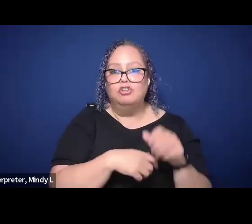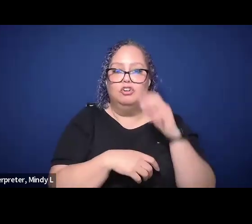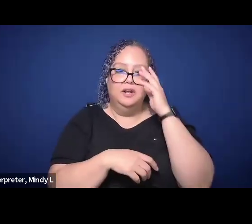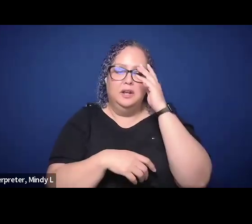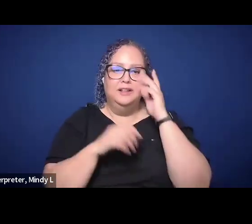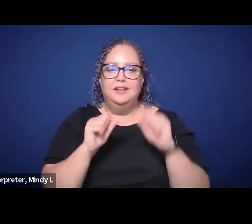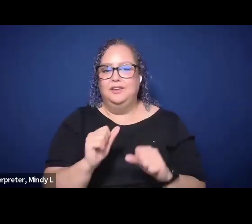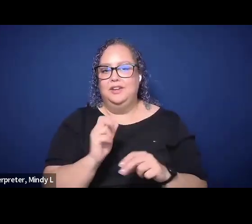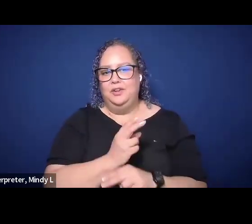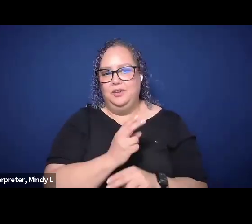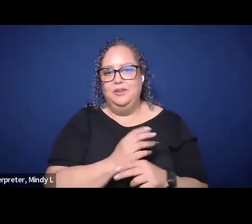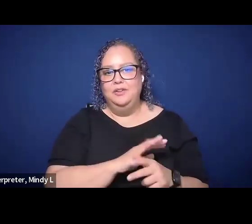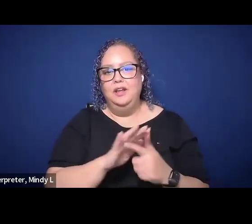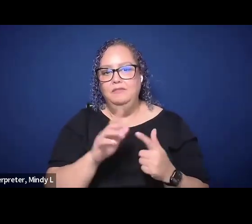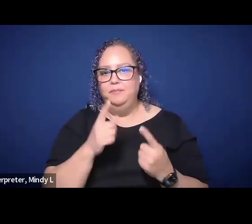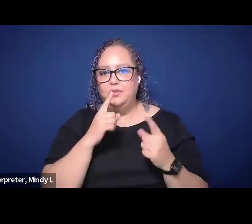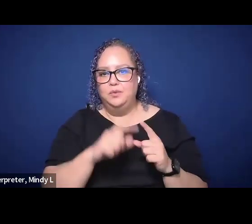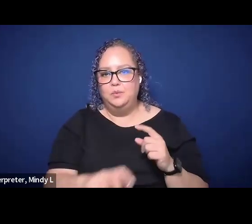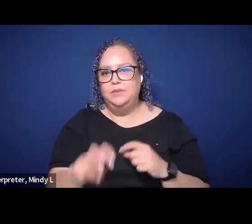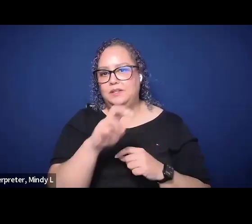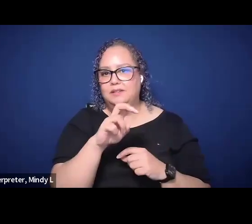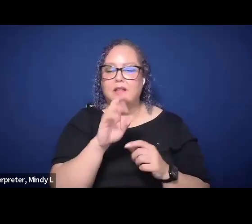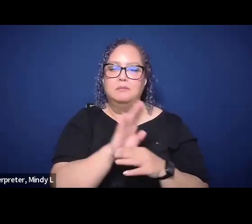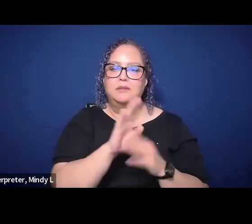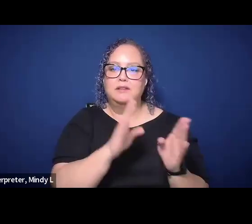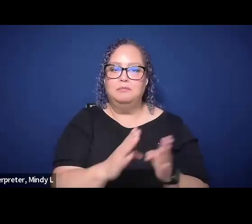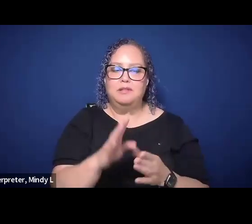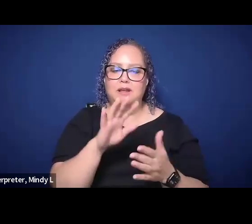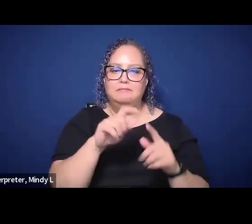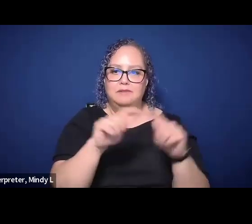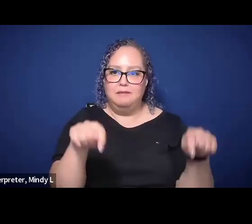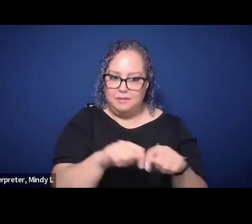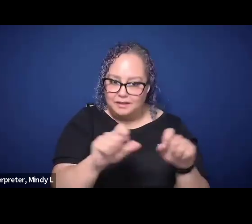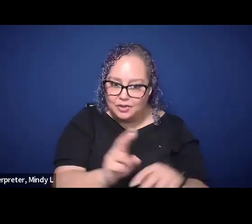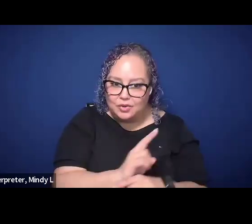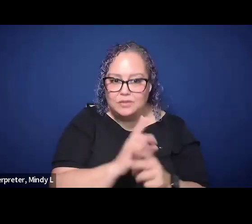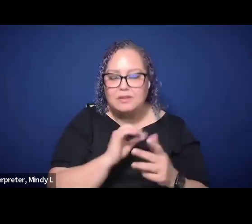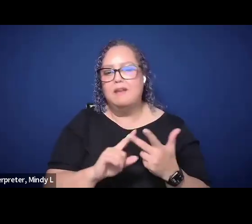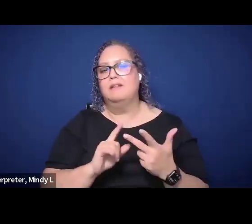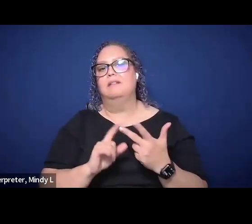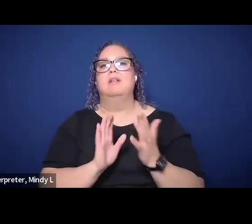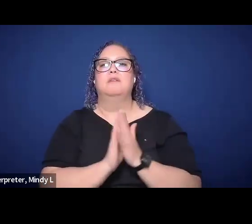straightforward thing that you can use. And then there's the book waitlist link there again.